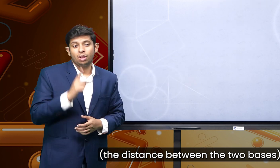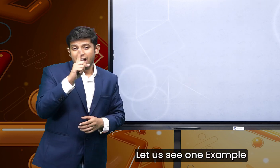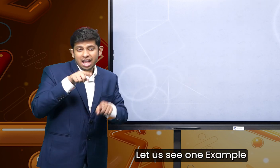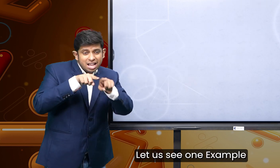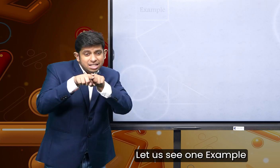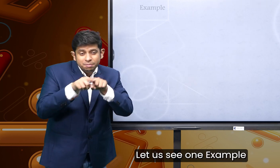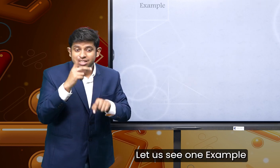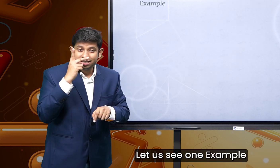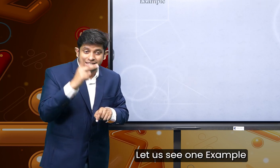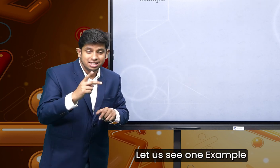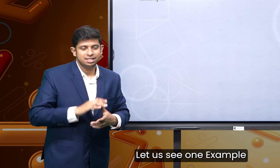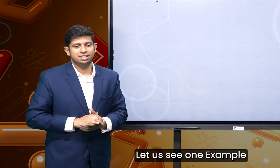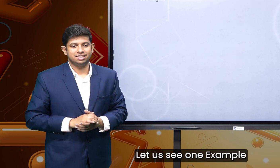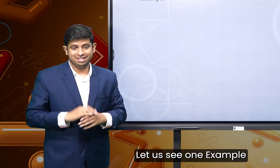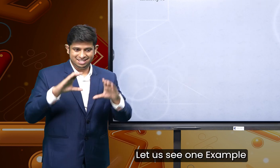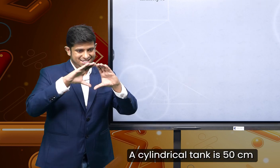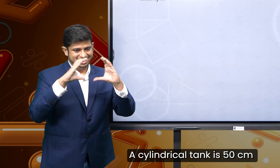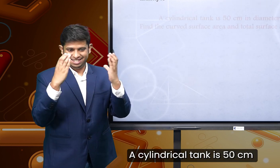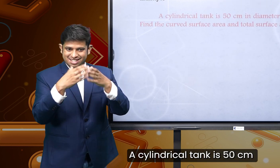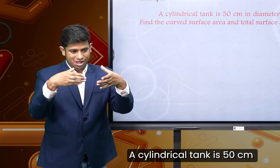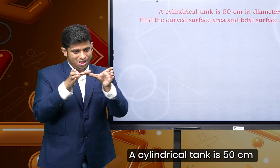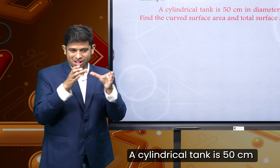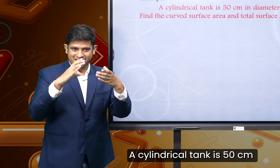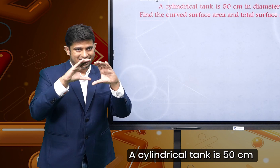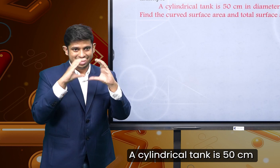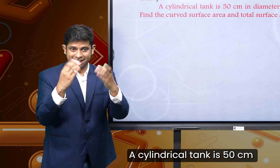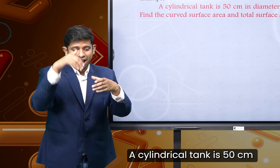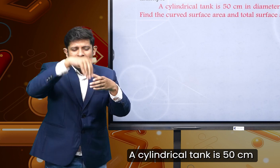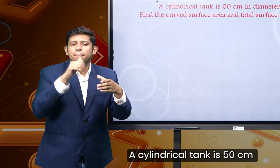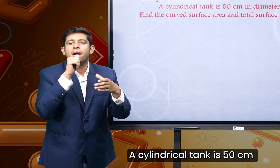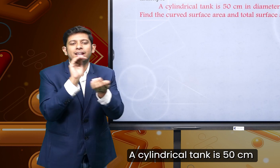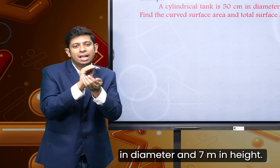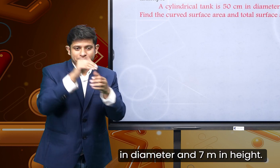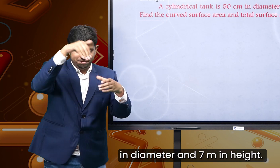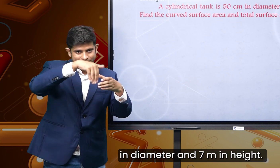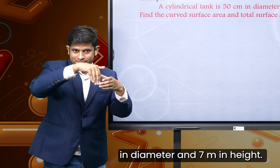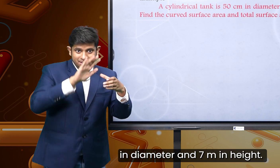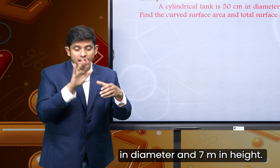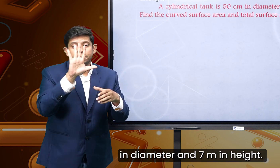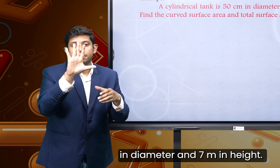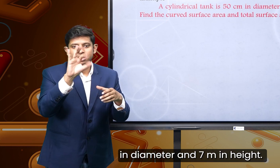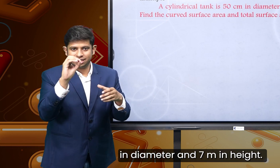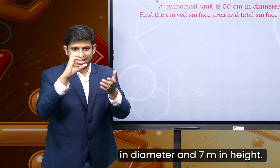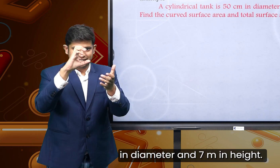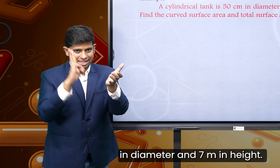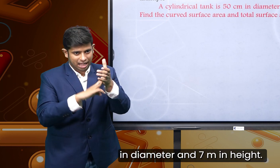Let us see one example. A cylindrical tank is 50 cm in diameter and 7 meter in